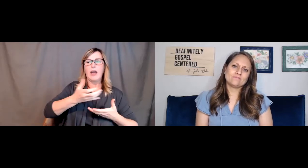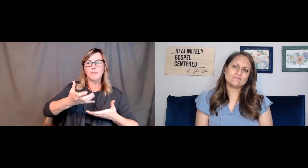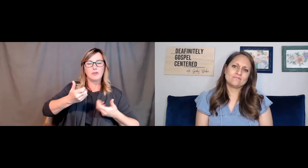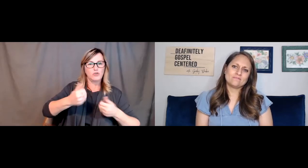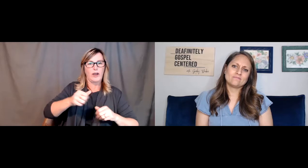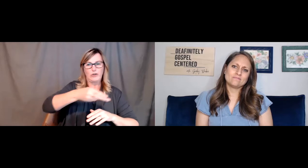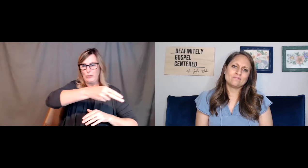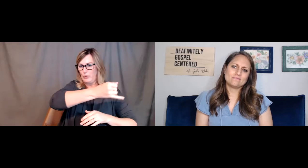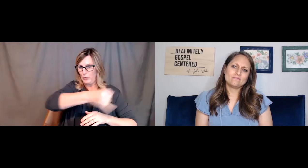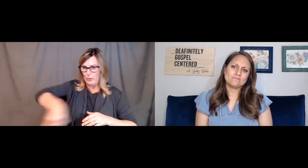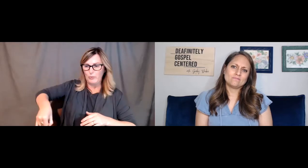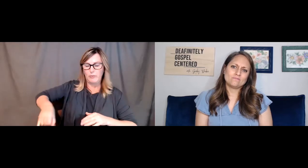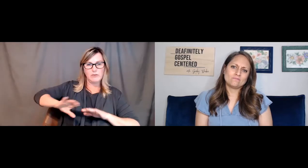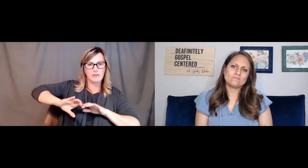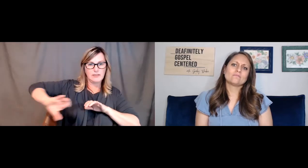then